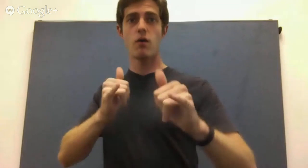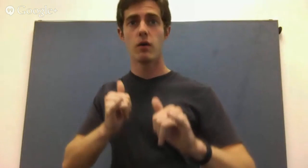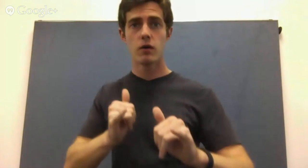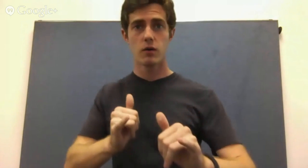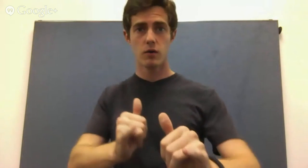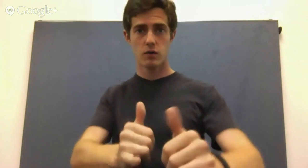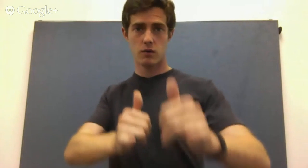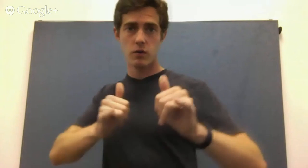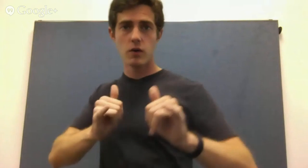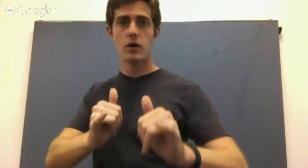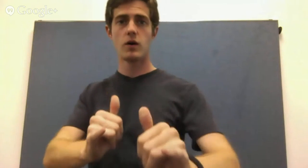emo.